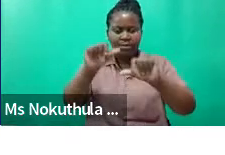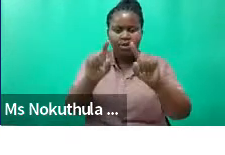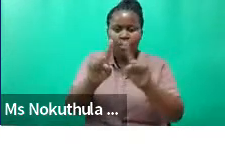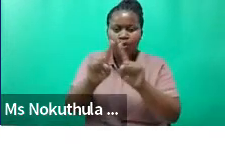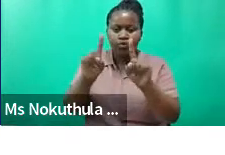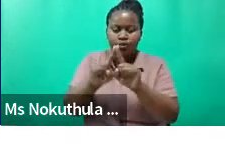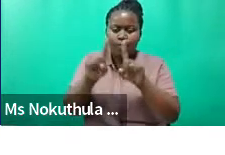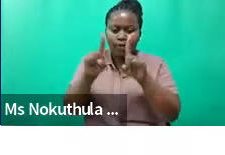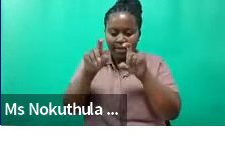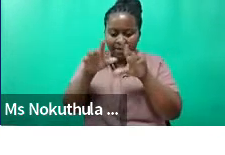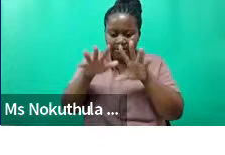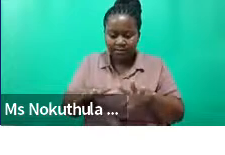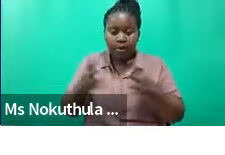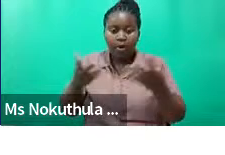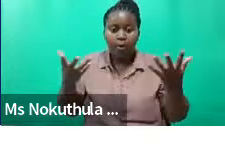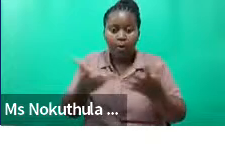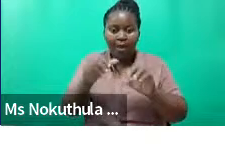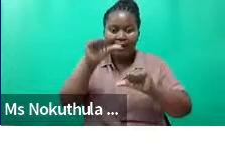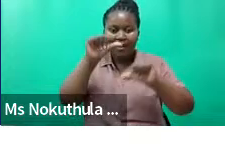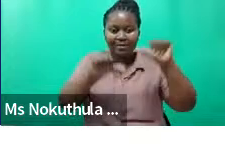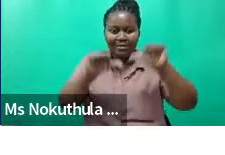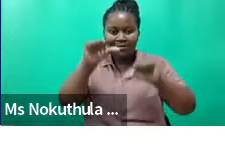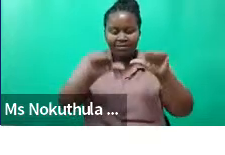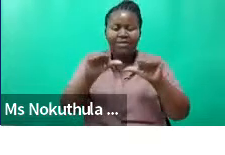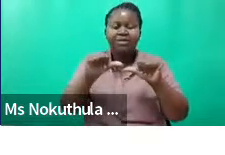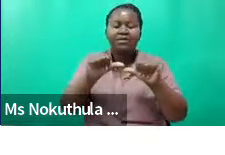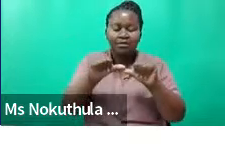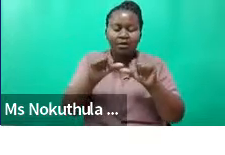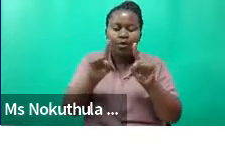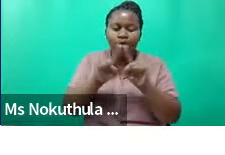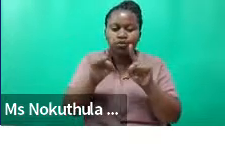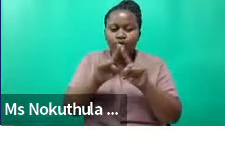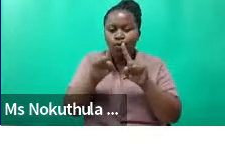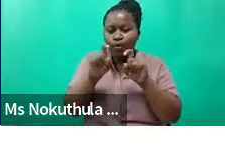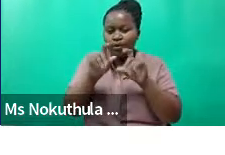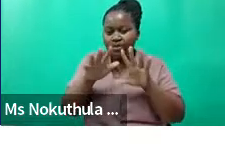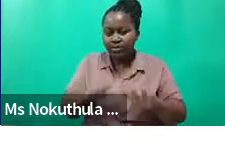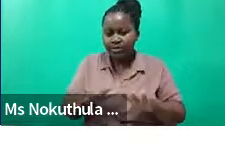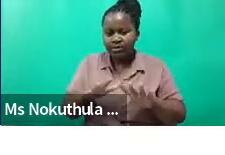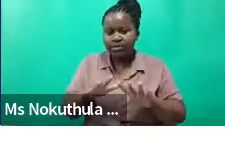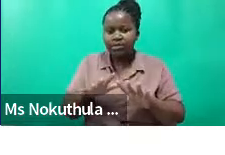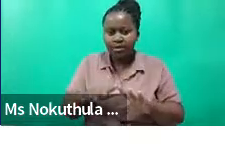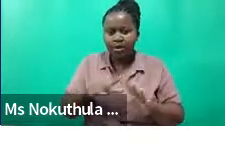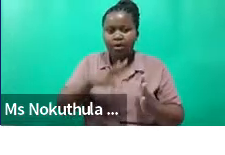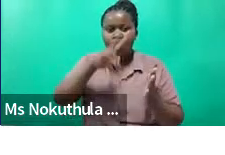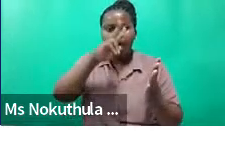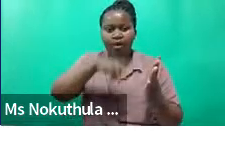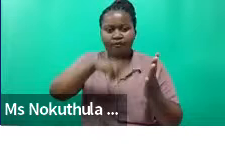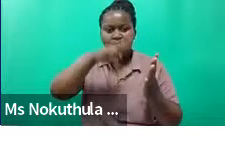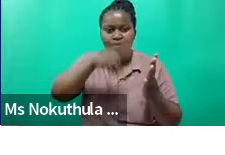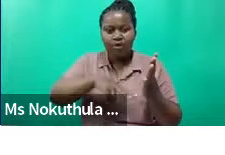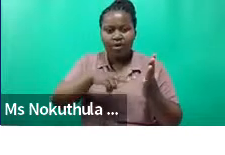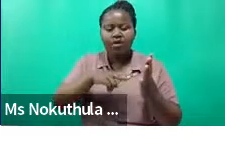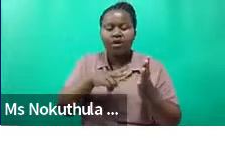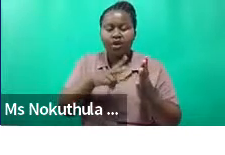the assessments as well as the exam was narrated to her via a